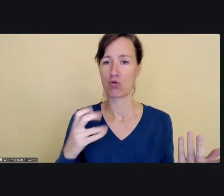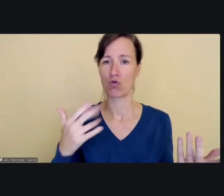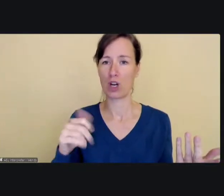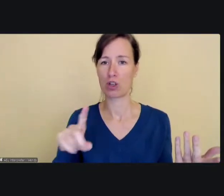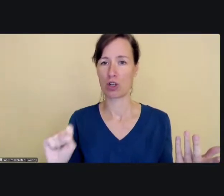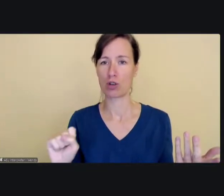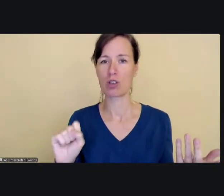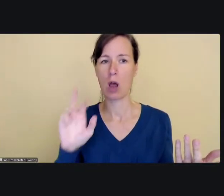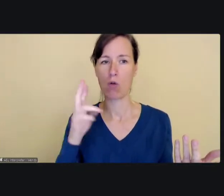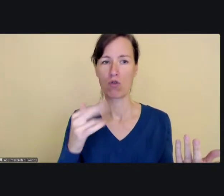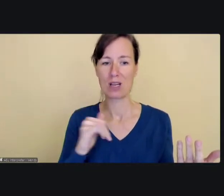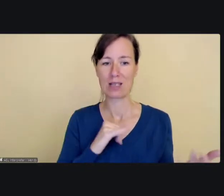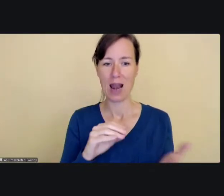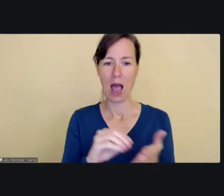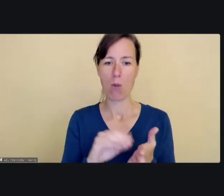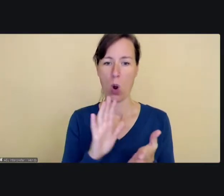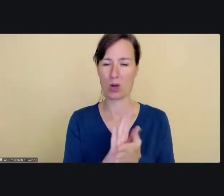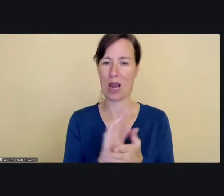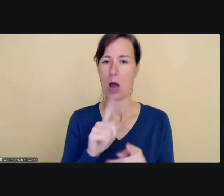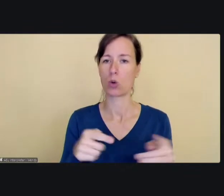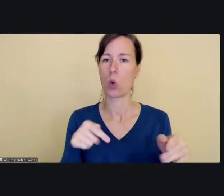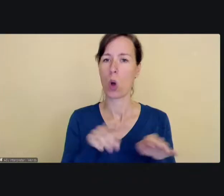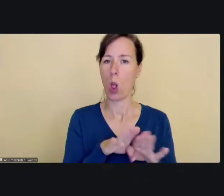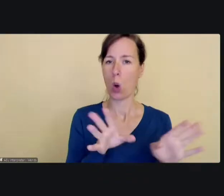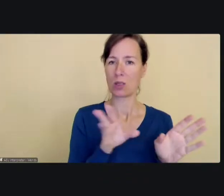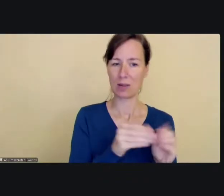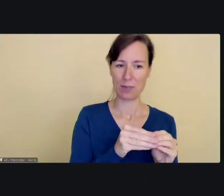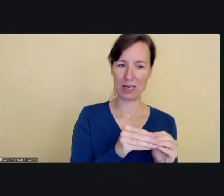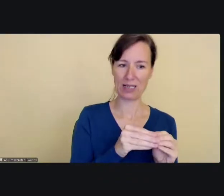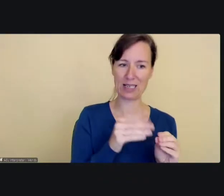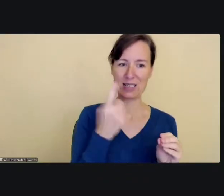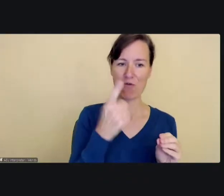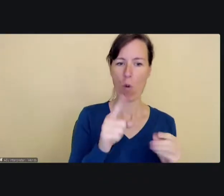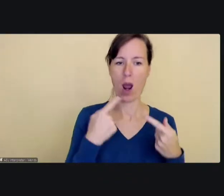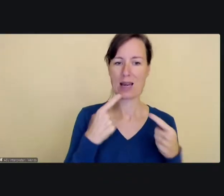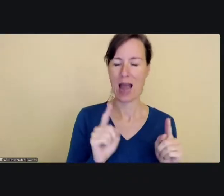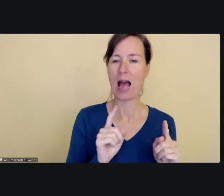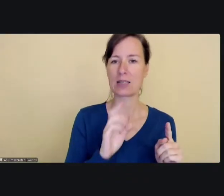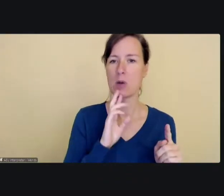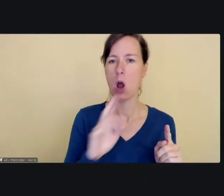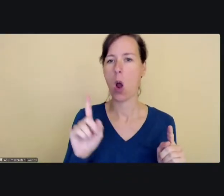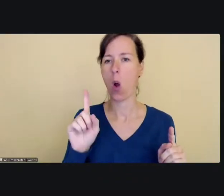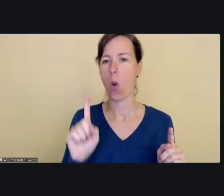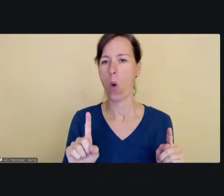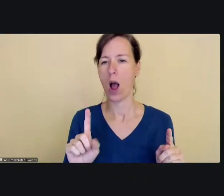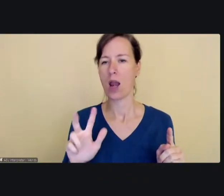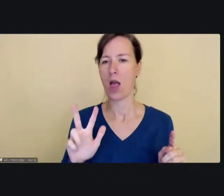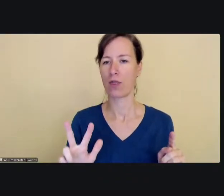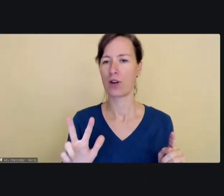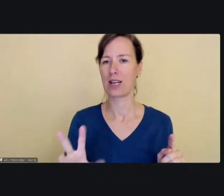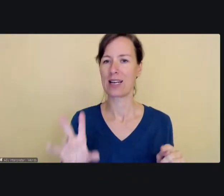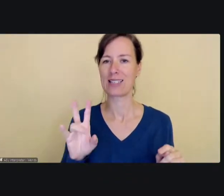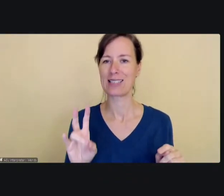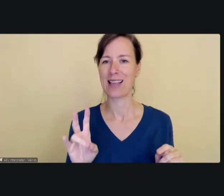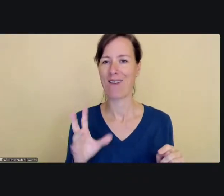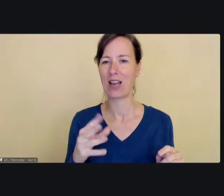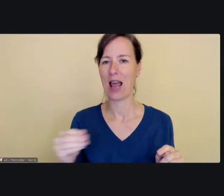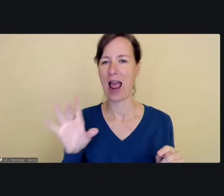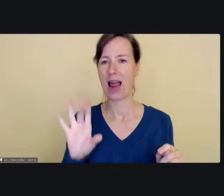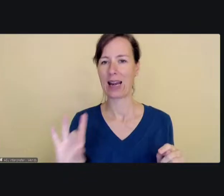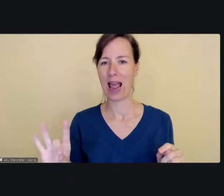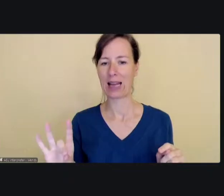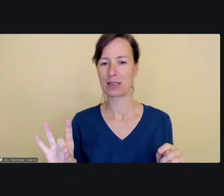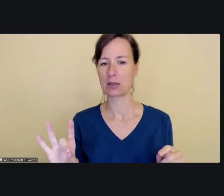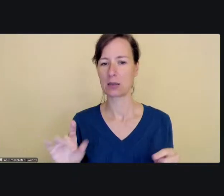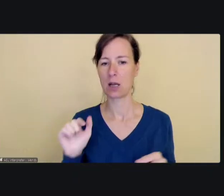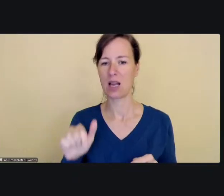the meeting for the announcement are 1, 3, 7, and 8, which is more reasons than we usually use, 1, 3,